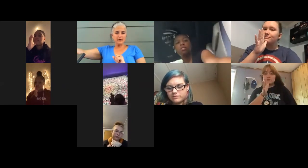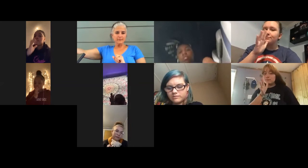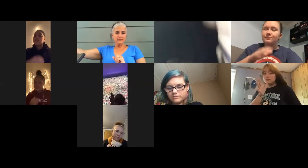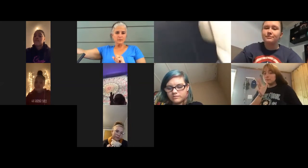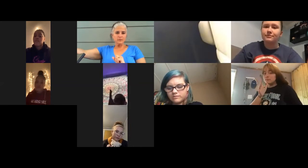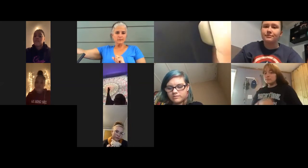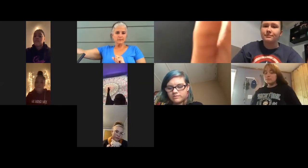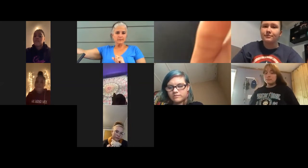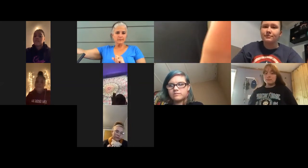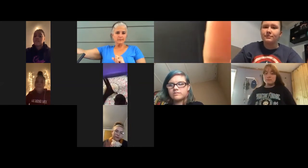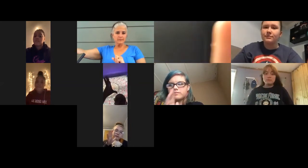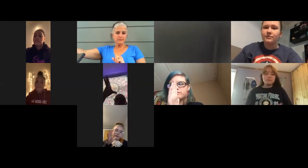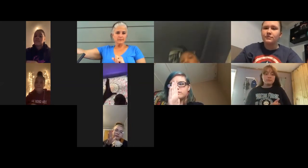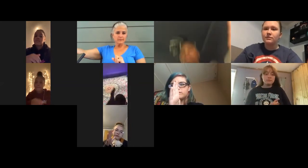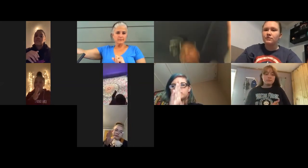Grandmother.